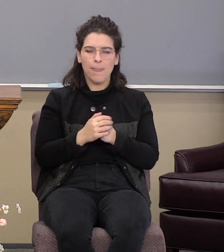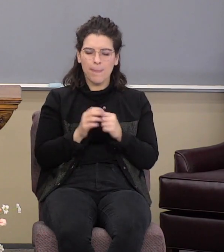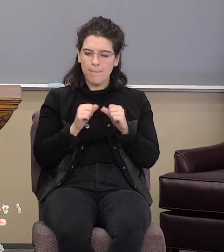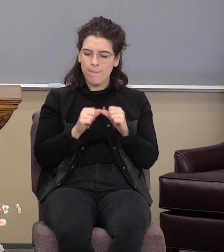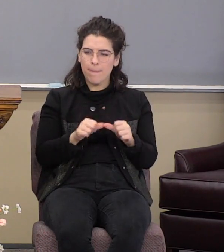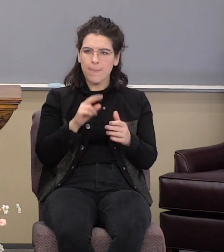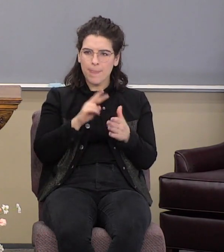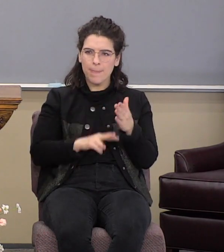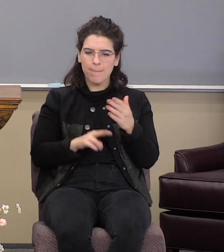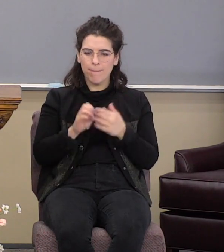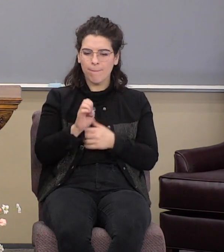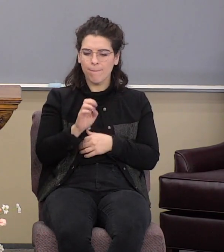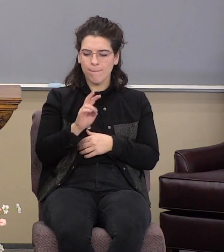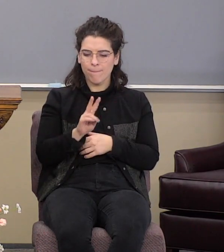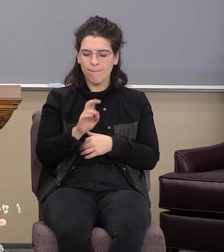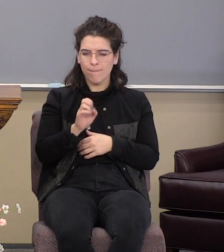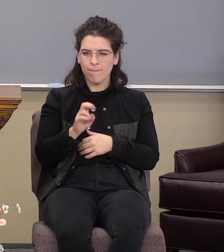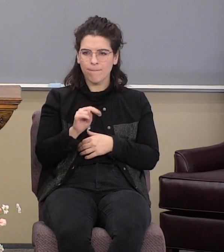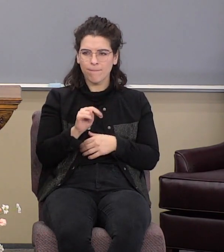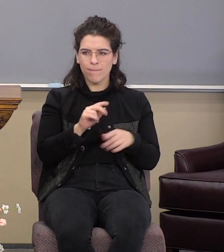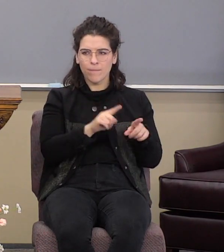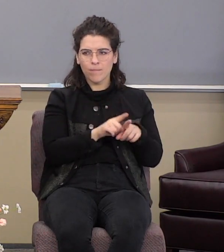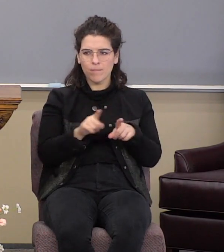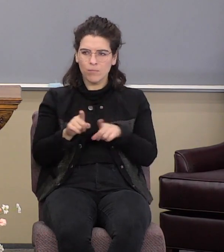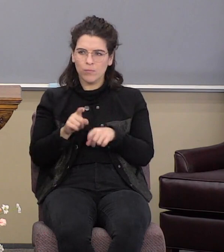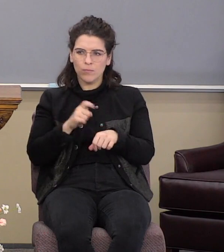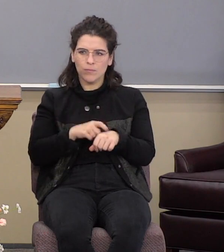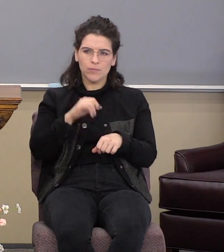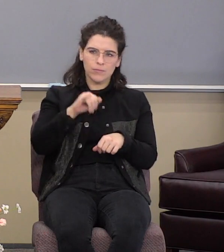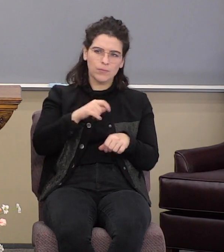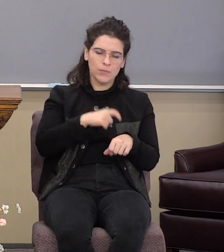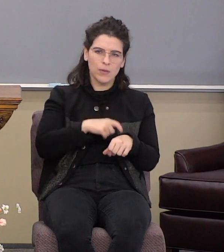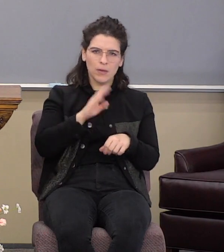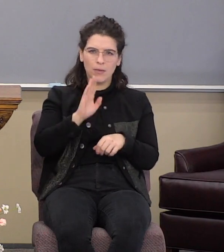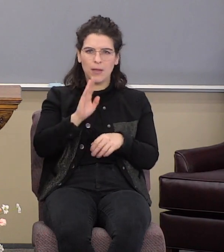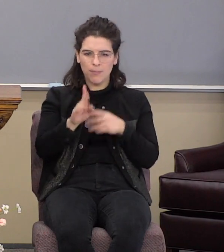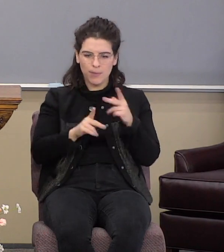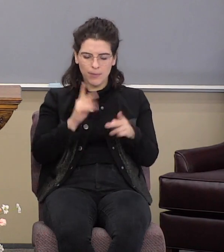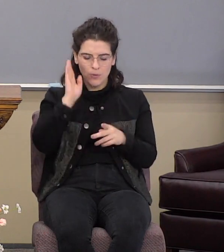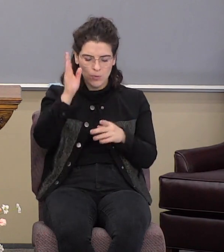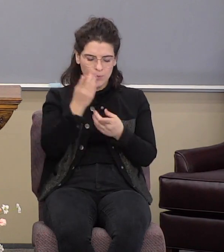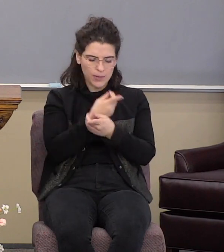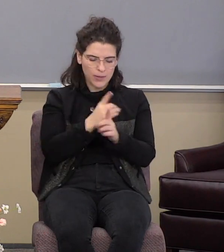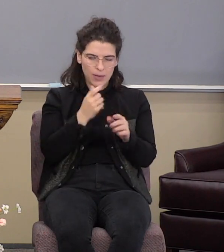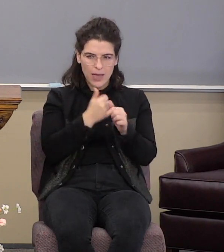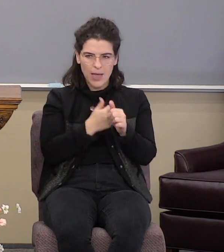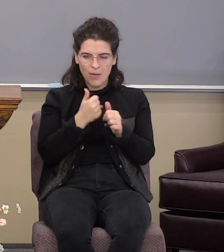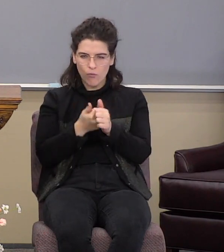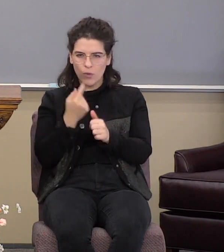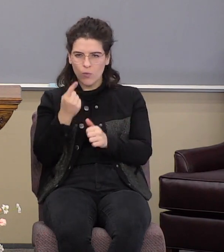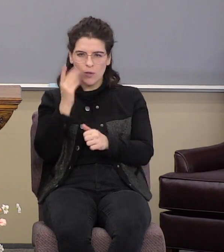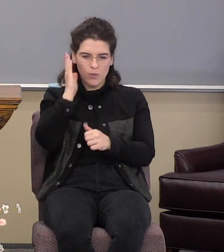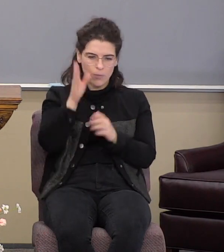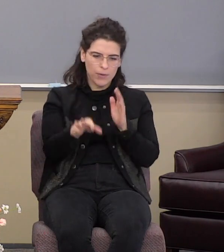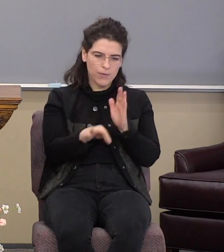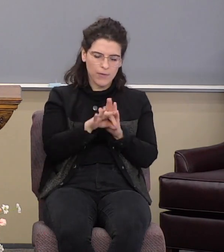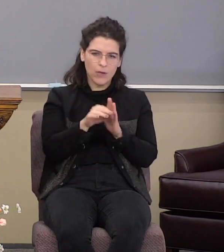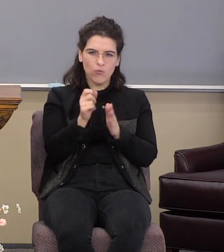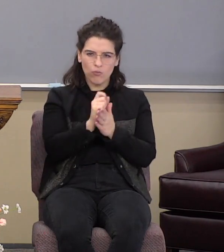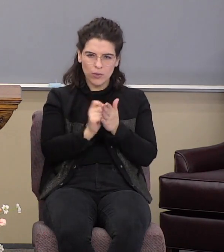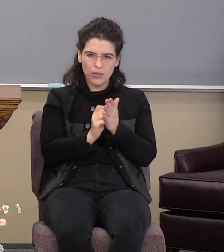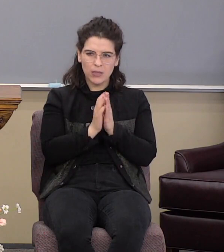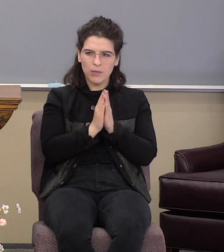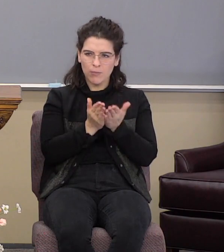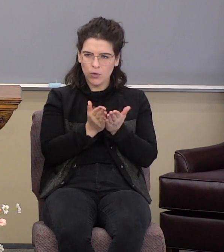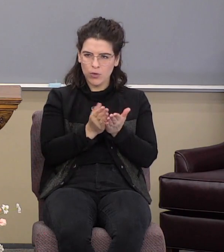Keep reading, even to that same time, and at that time thy people shall be delivered, everyone that shall be found written in the book. Verse